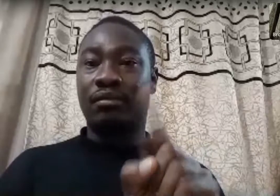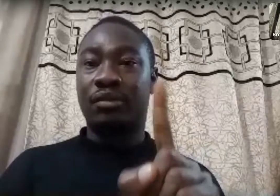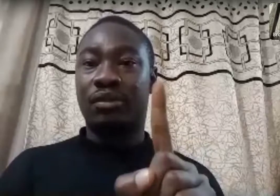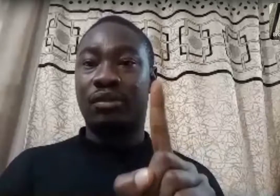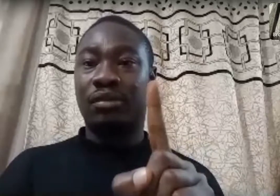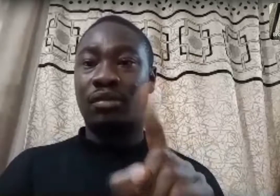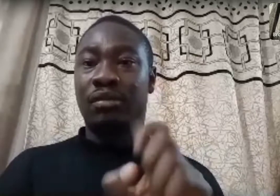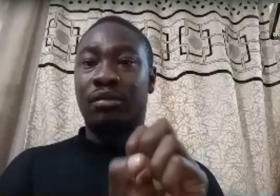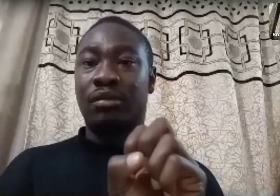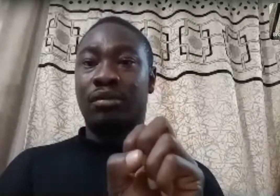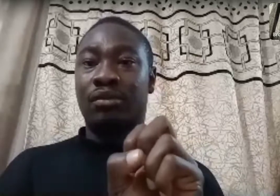12,